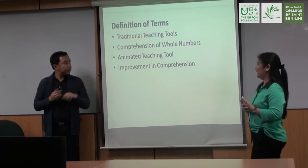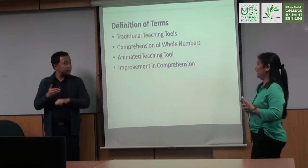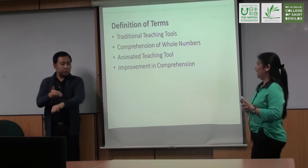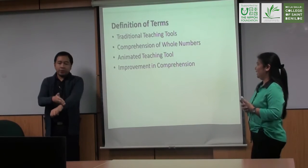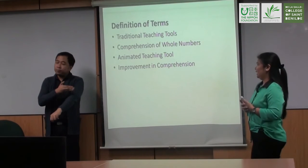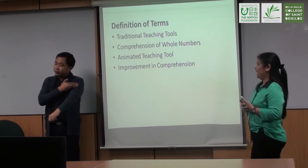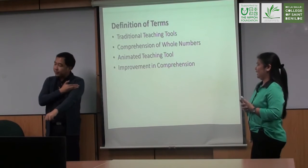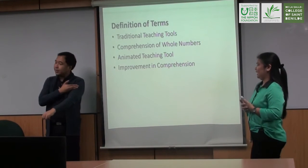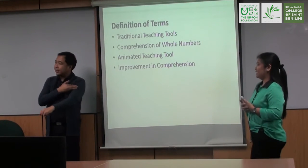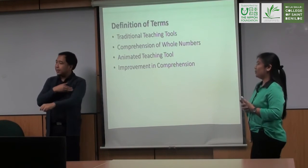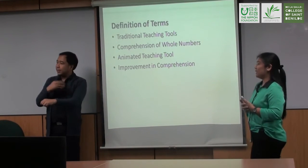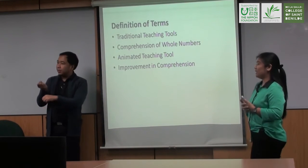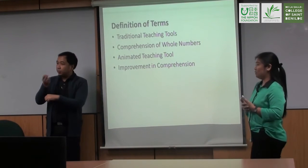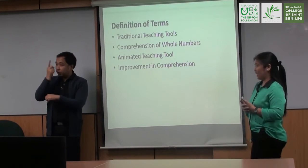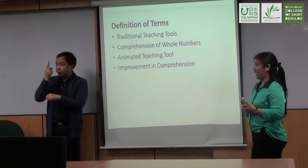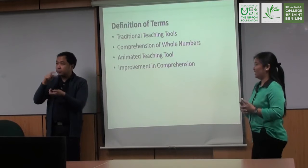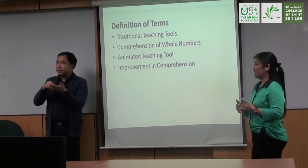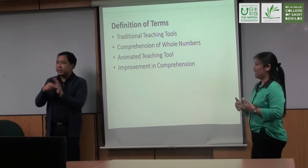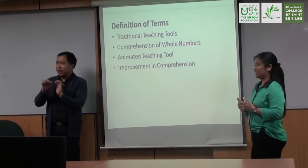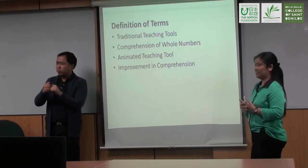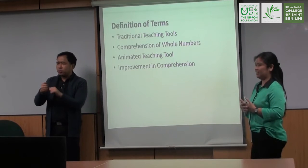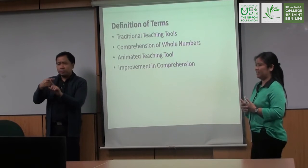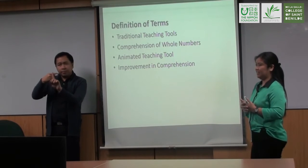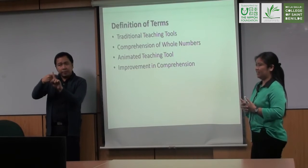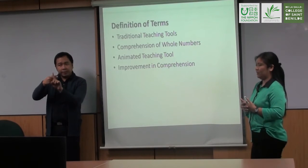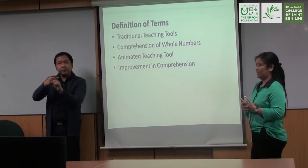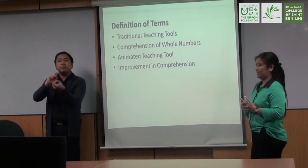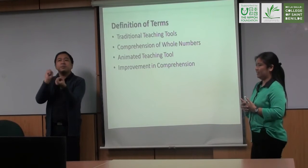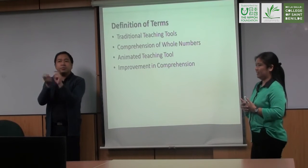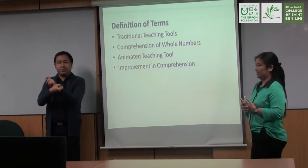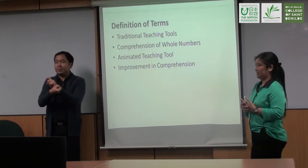comprehension is a positive change